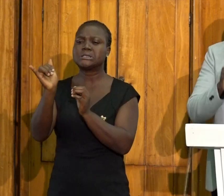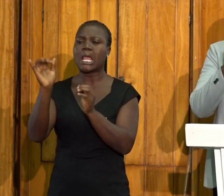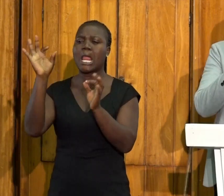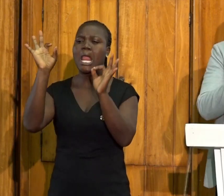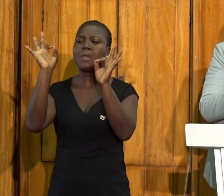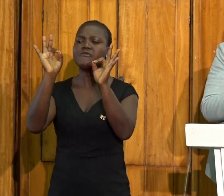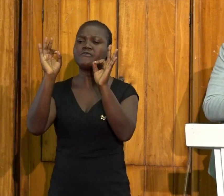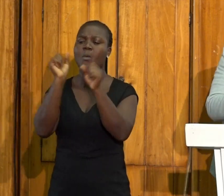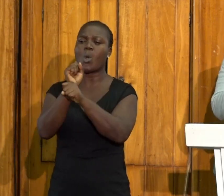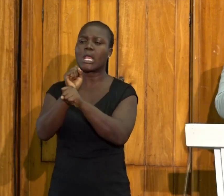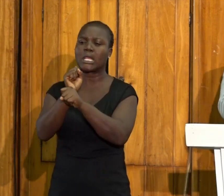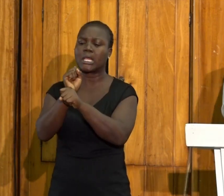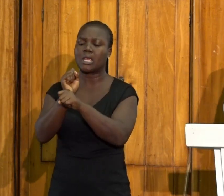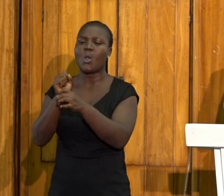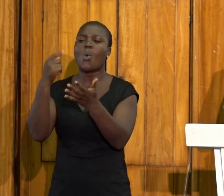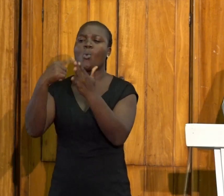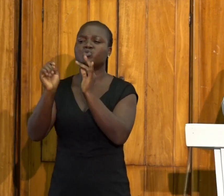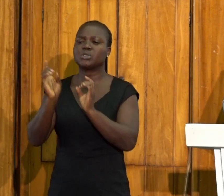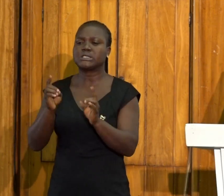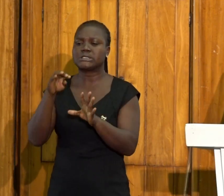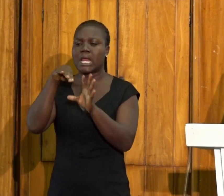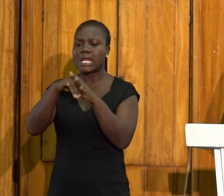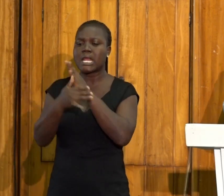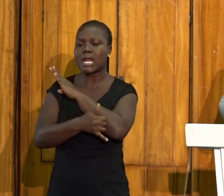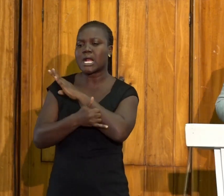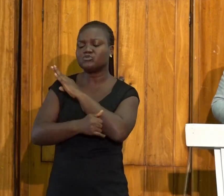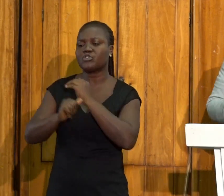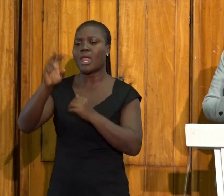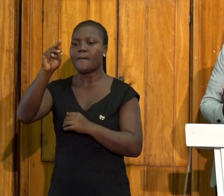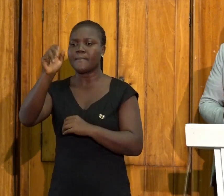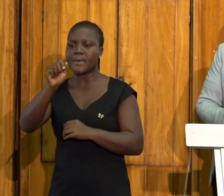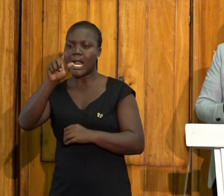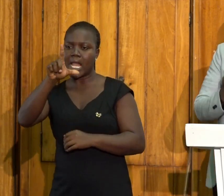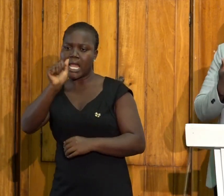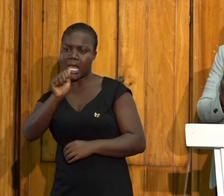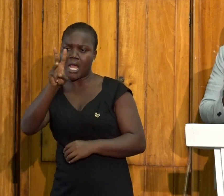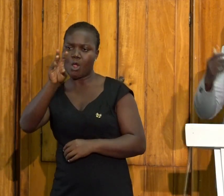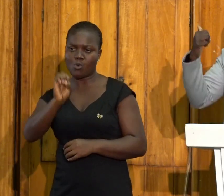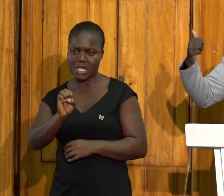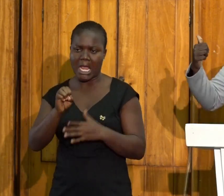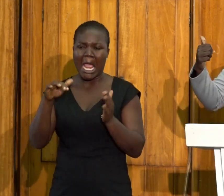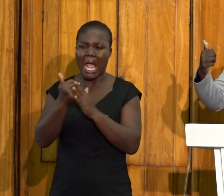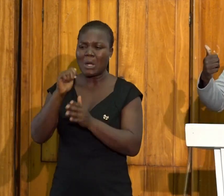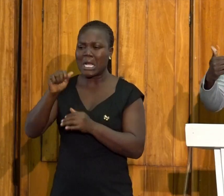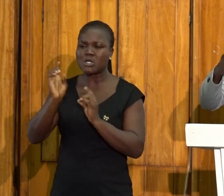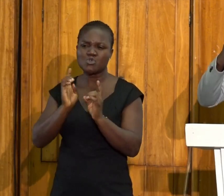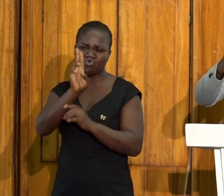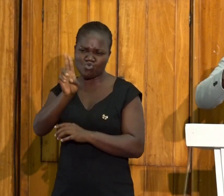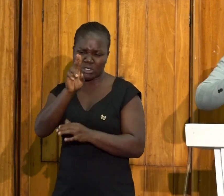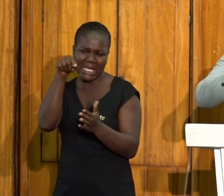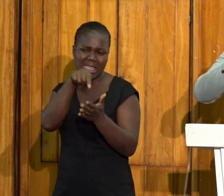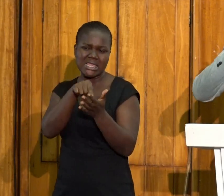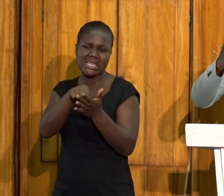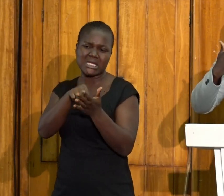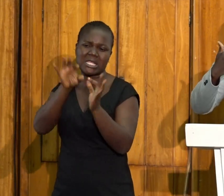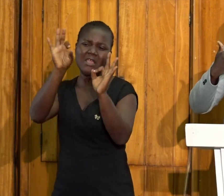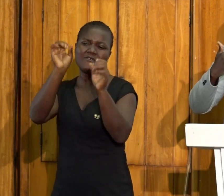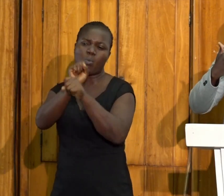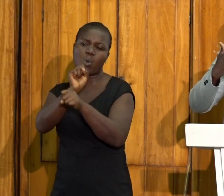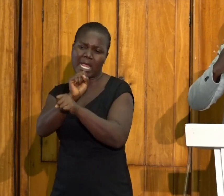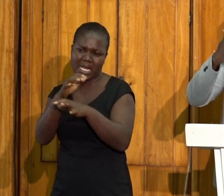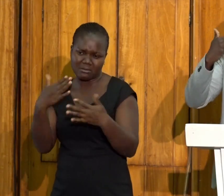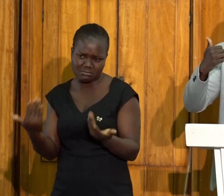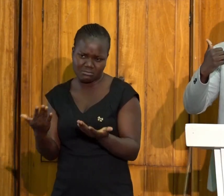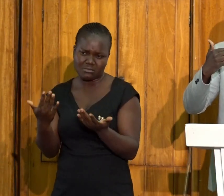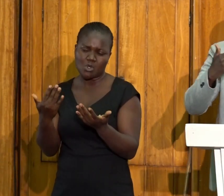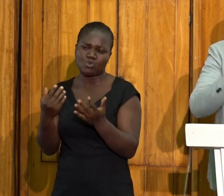Malawi for carboplography as it was introduced in Malawi and how we could use this framework to come up with safety data